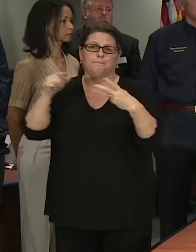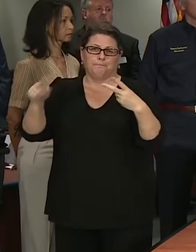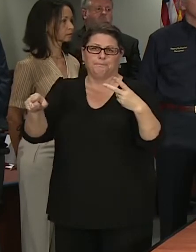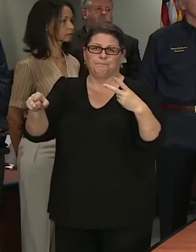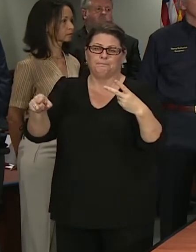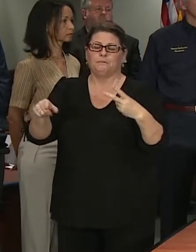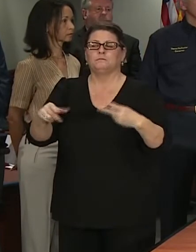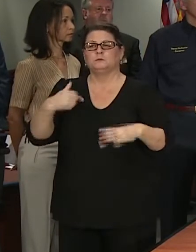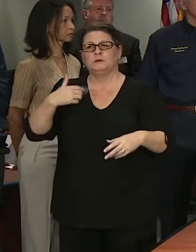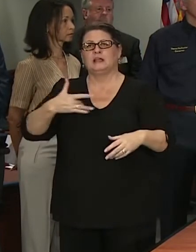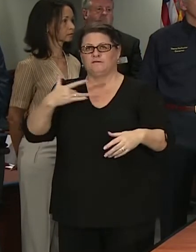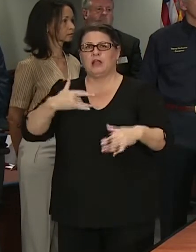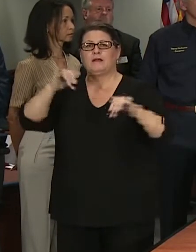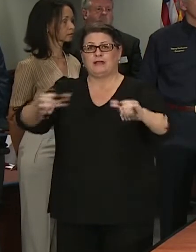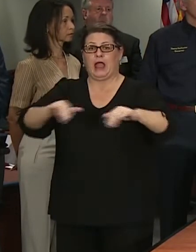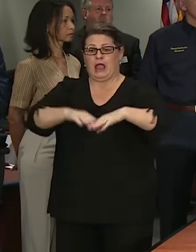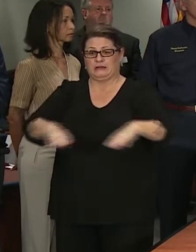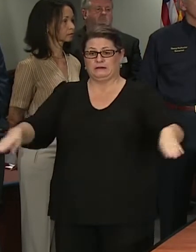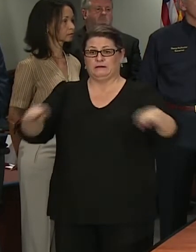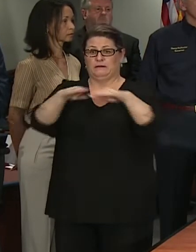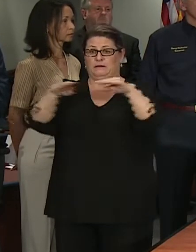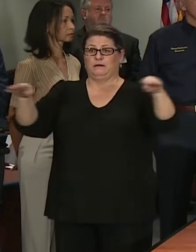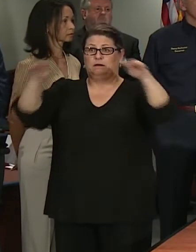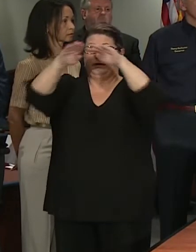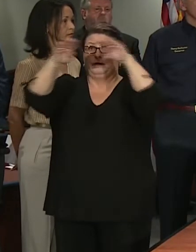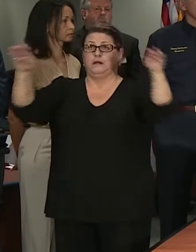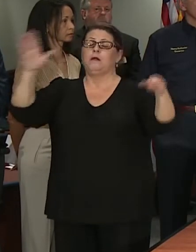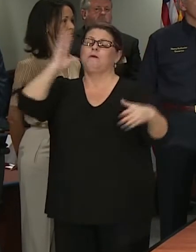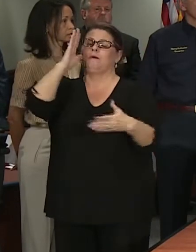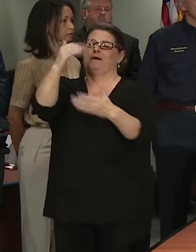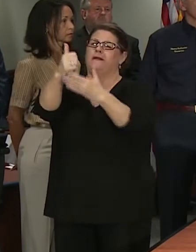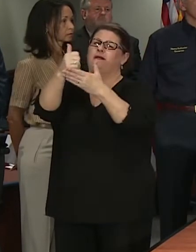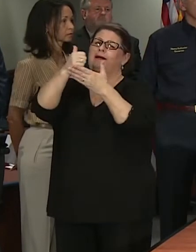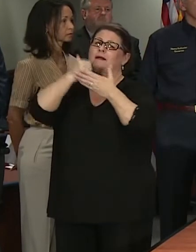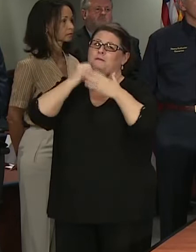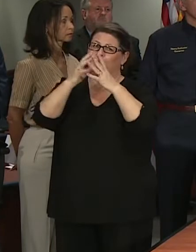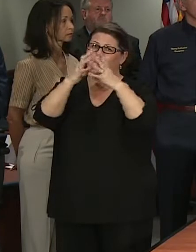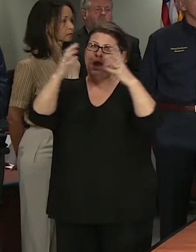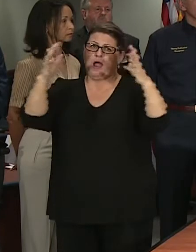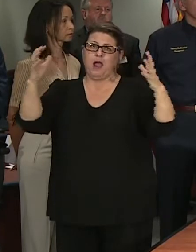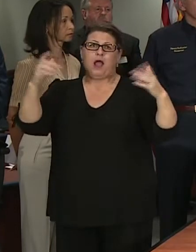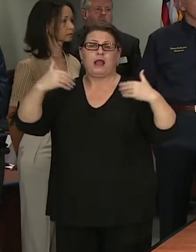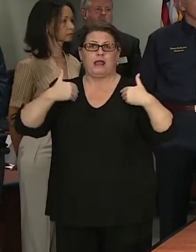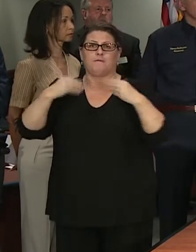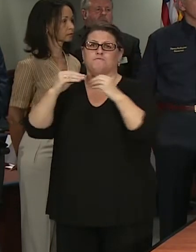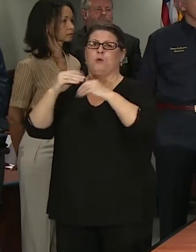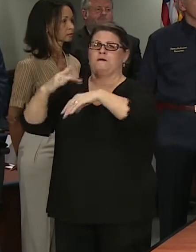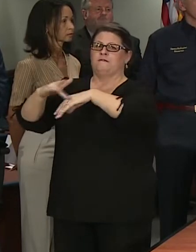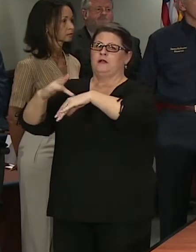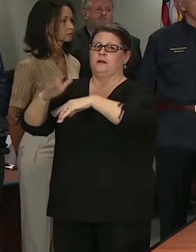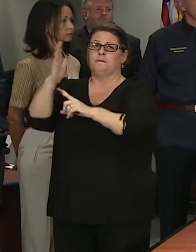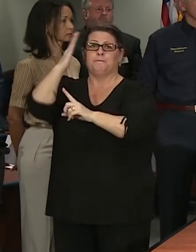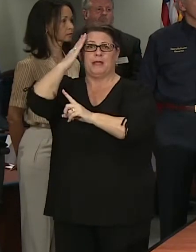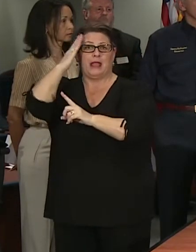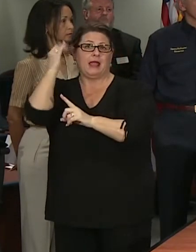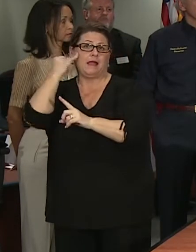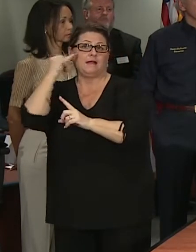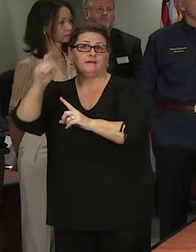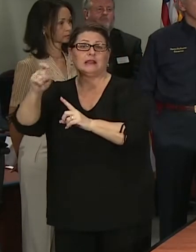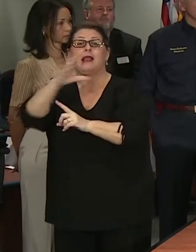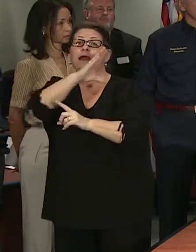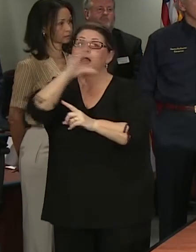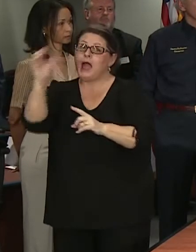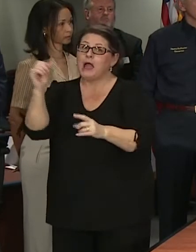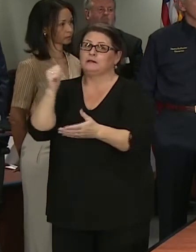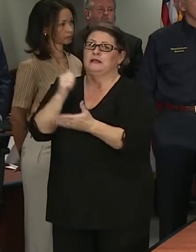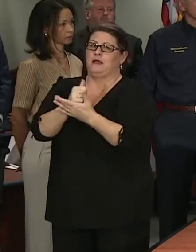believe that this tiering of our hospital resources will allow us to increase our capacity and serve our patients